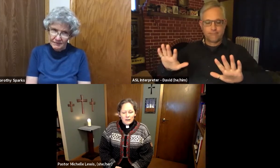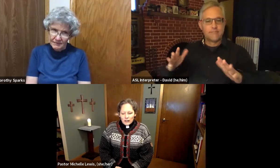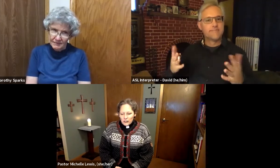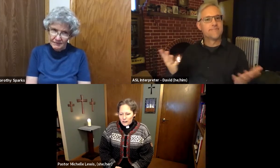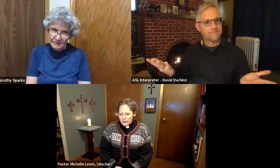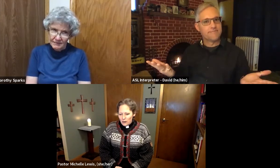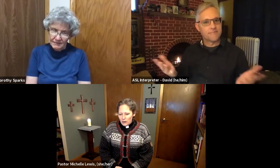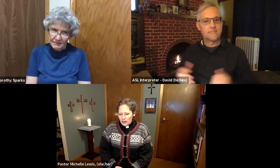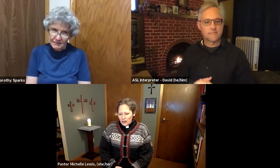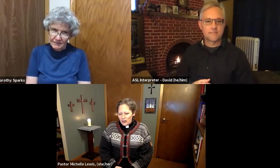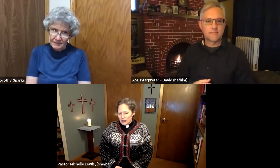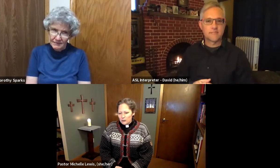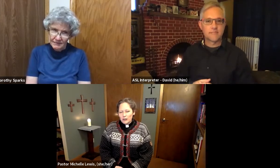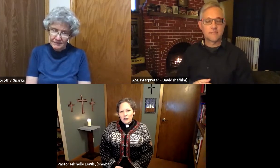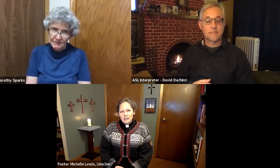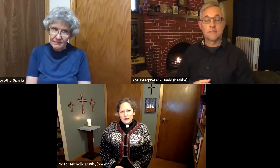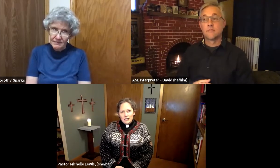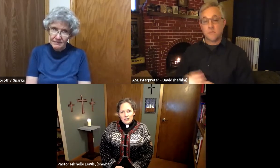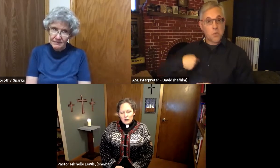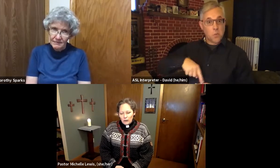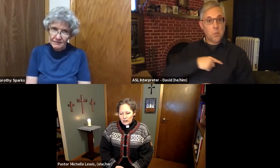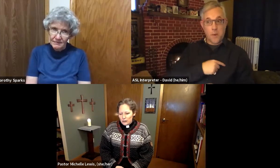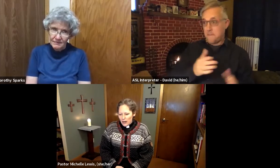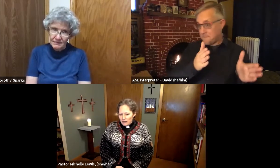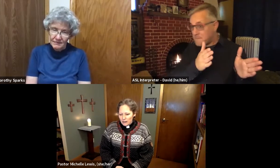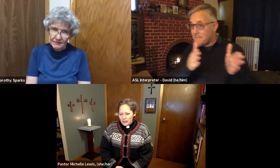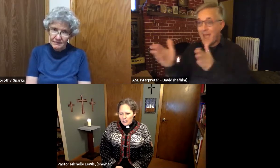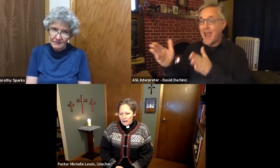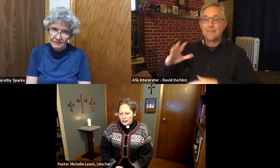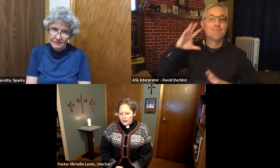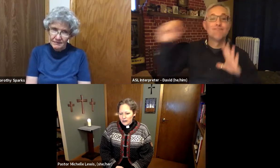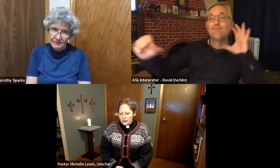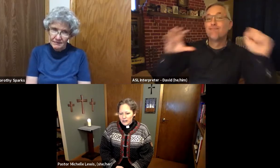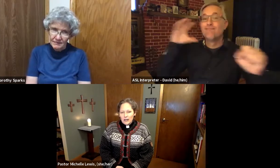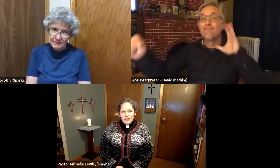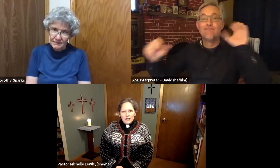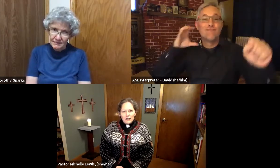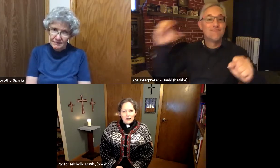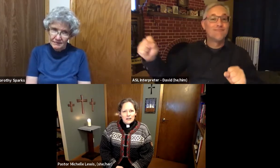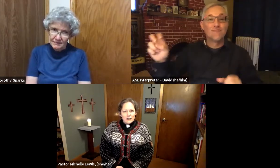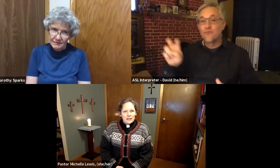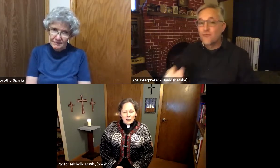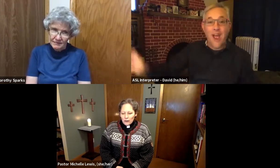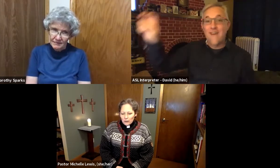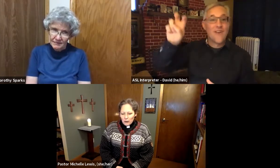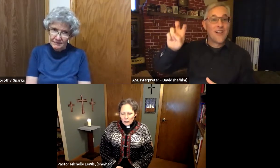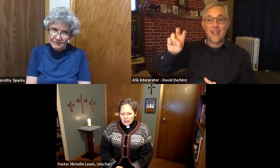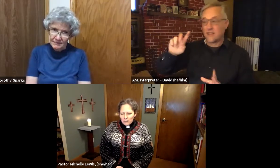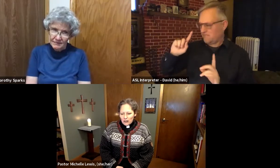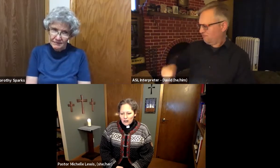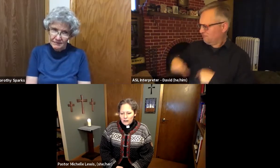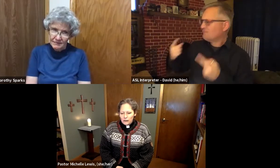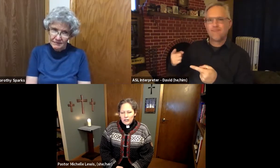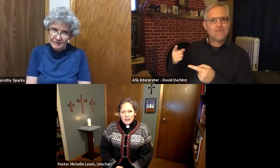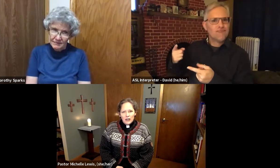The adventures that we experienced with travel in other years, seeing other parts of